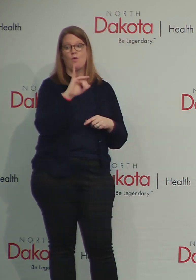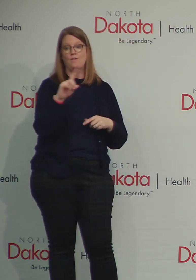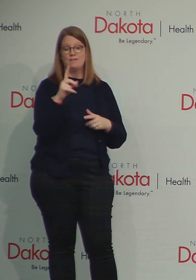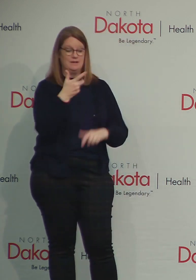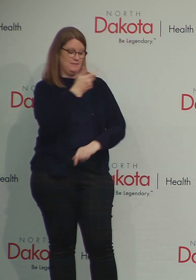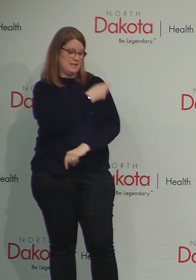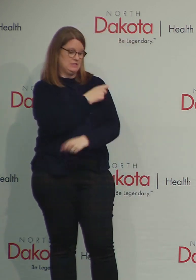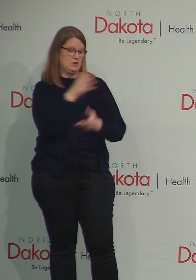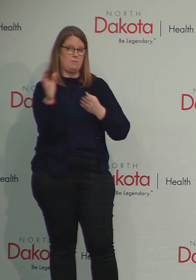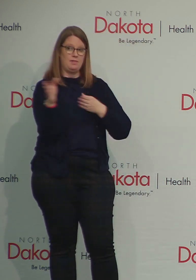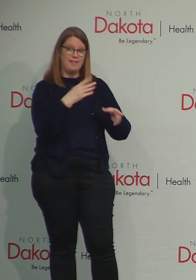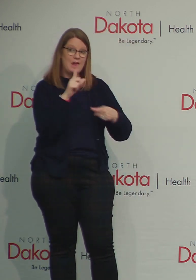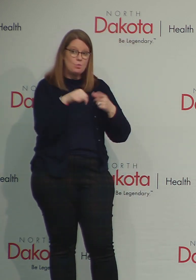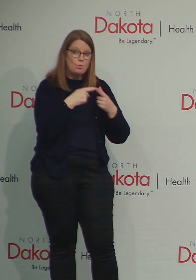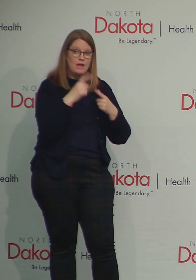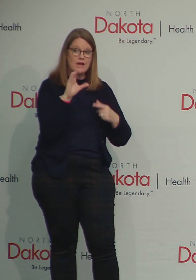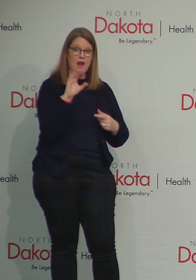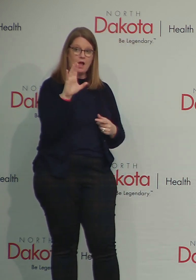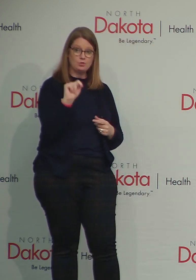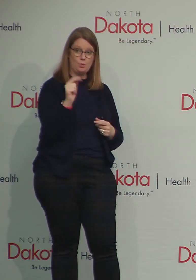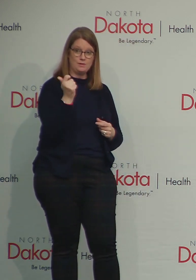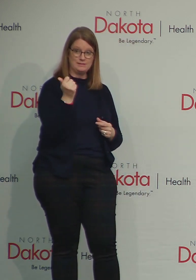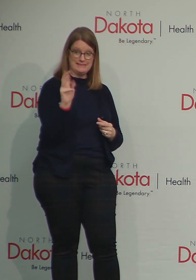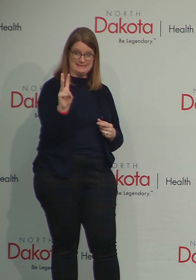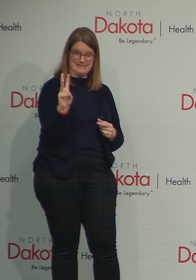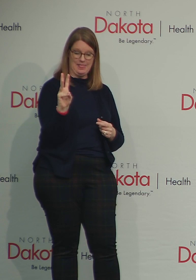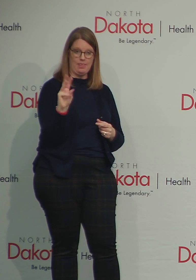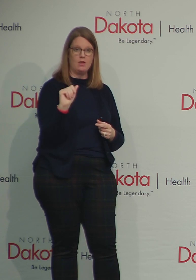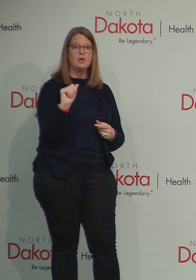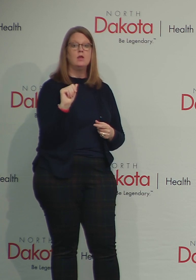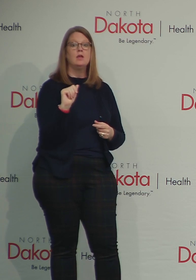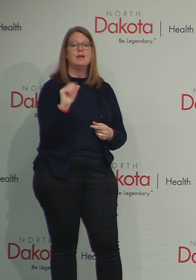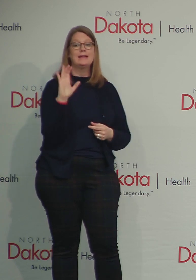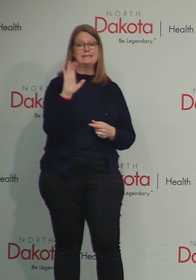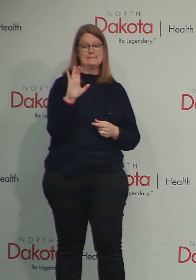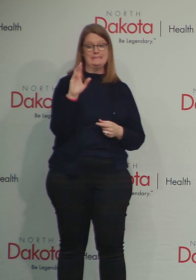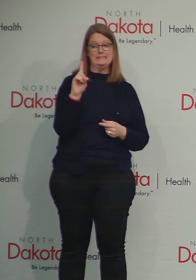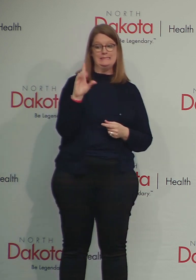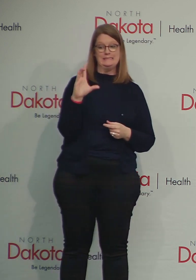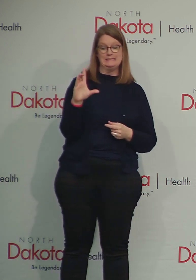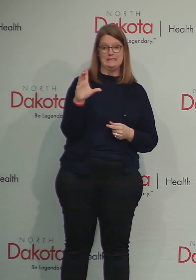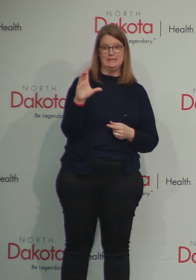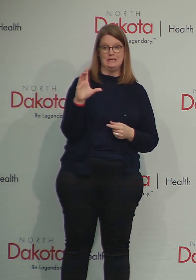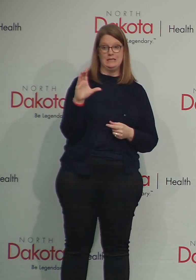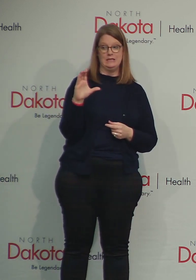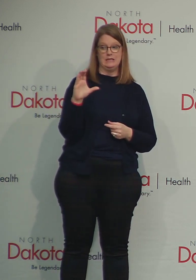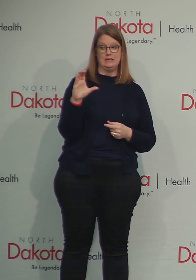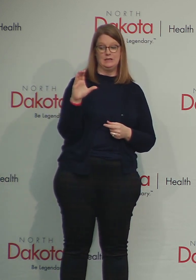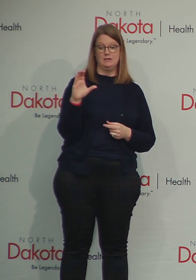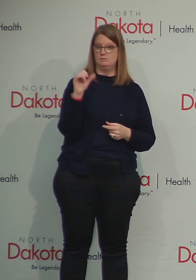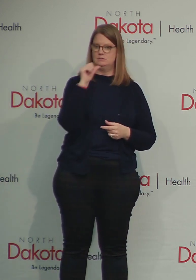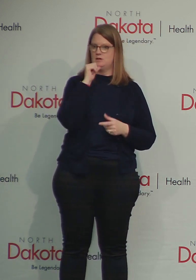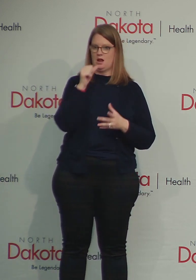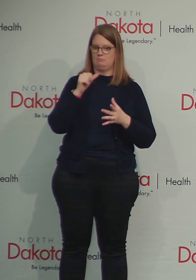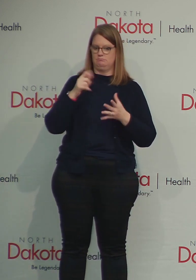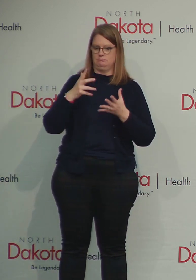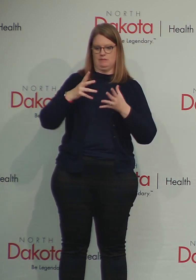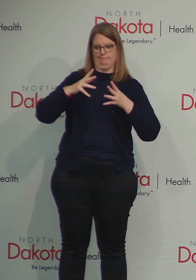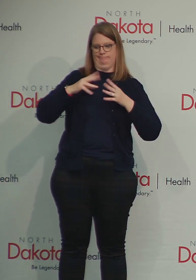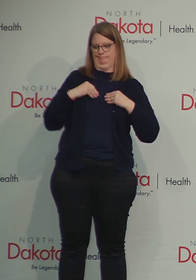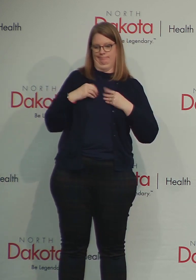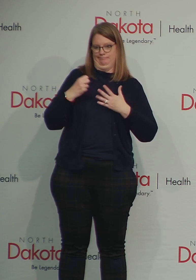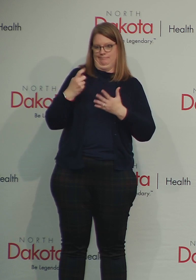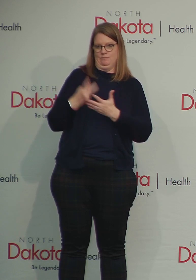vaccination plan on October 16th, and CDC is not approving states'